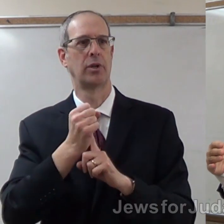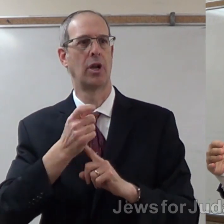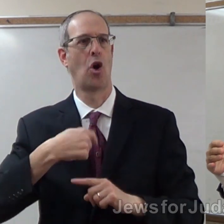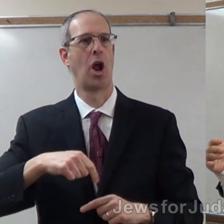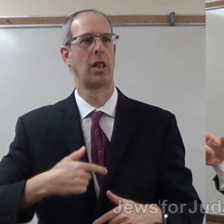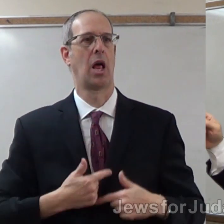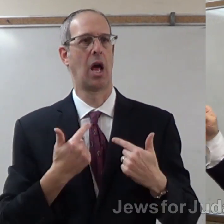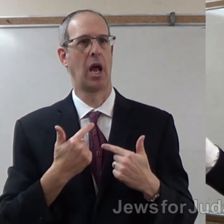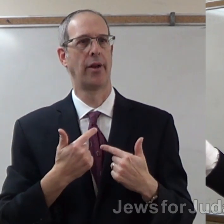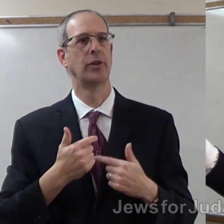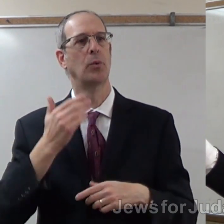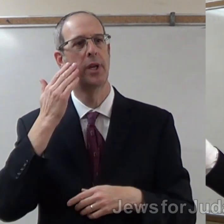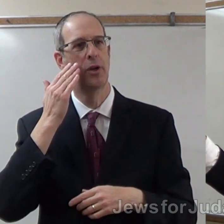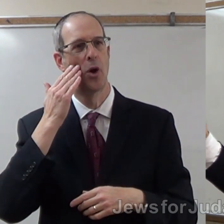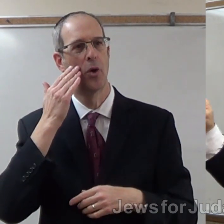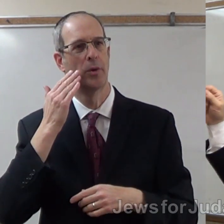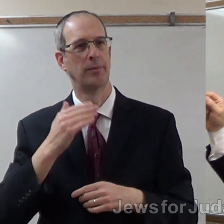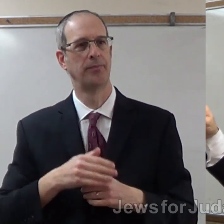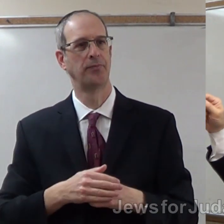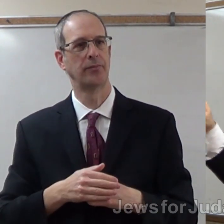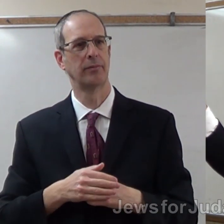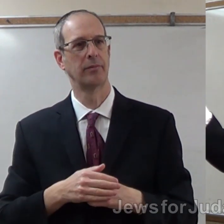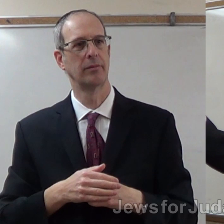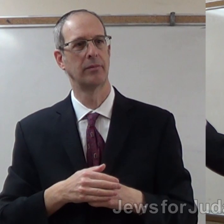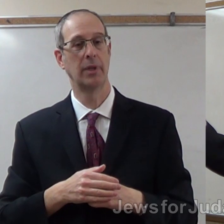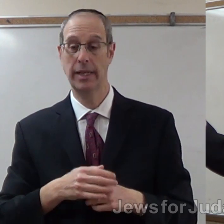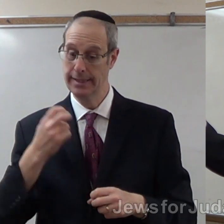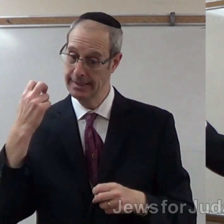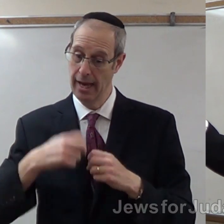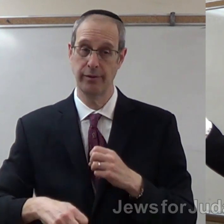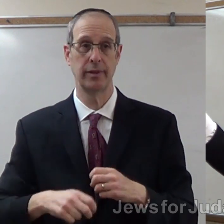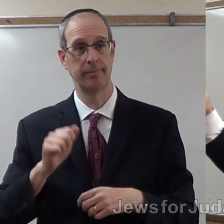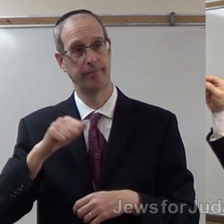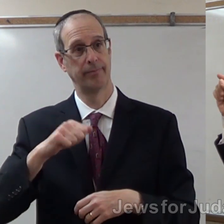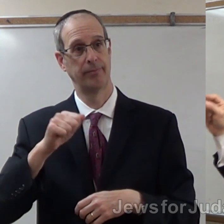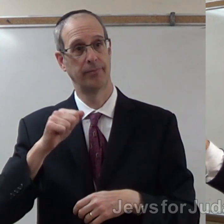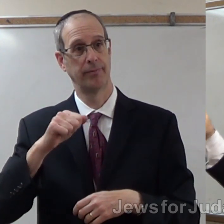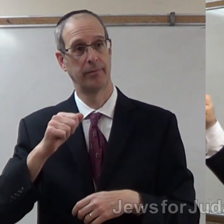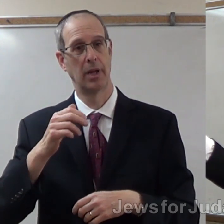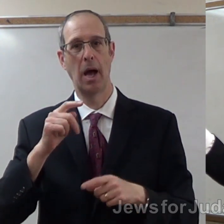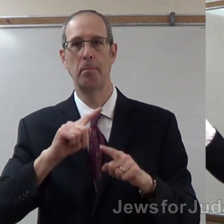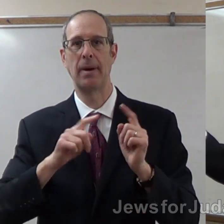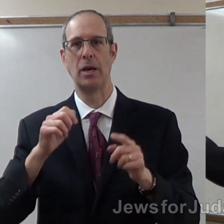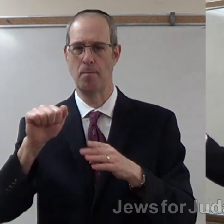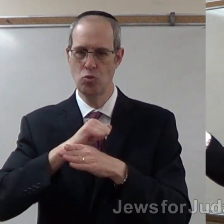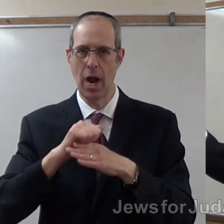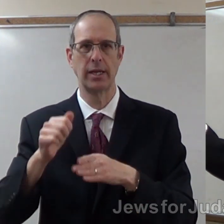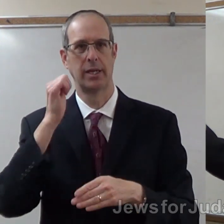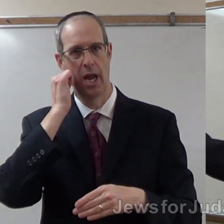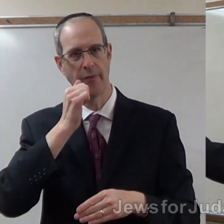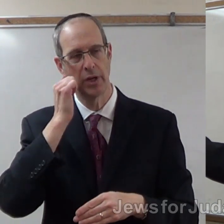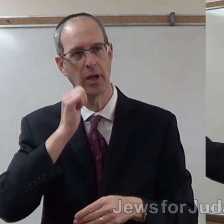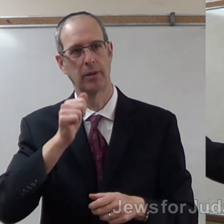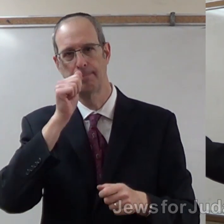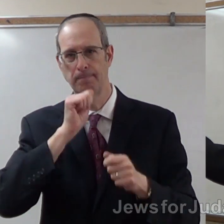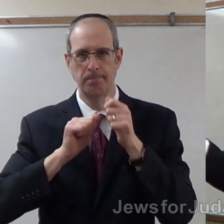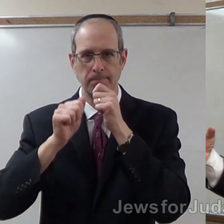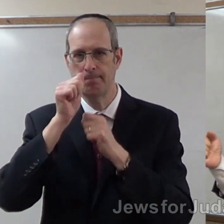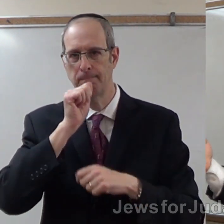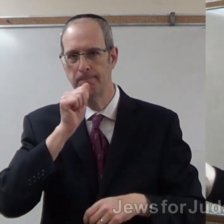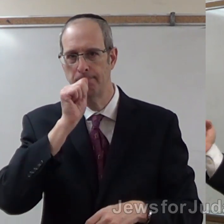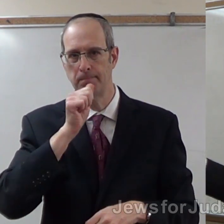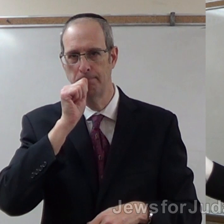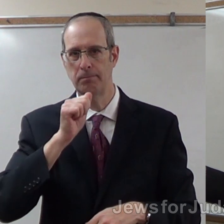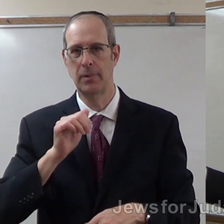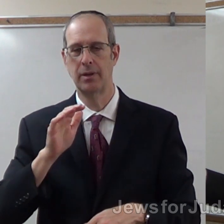our lives that we know it's going to be hard. And if you practice every day being patient,